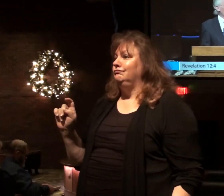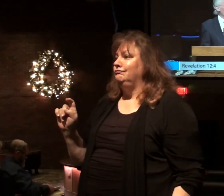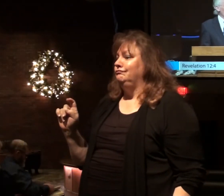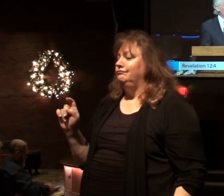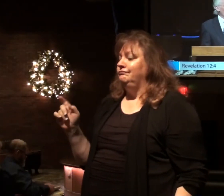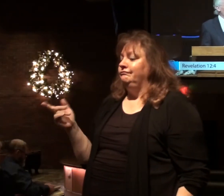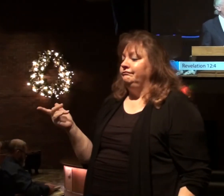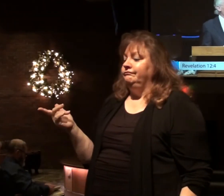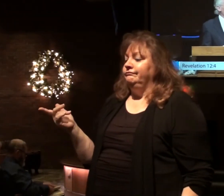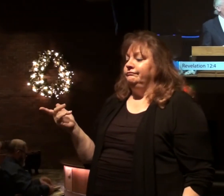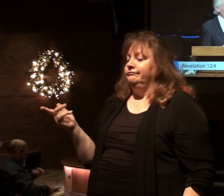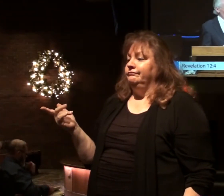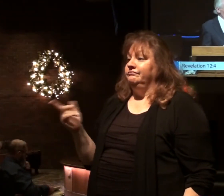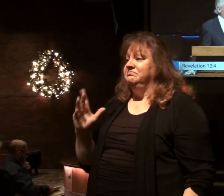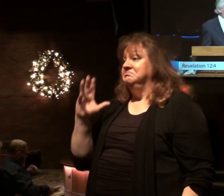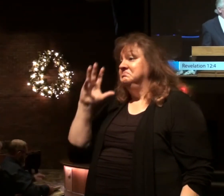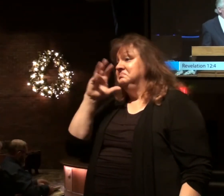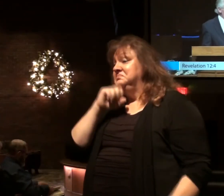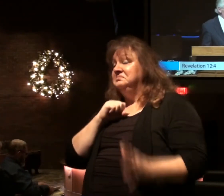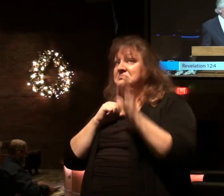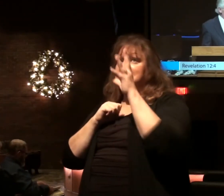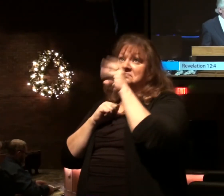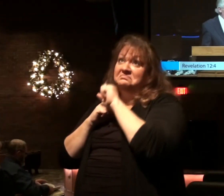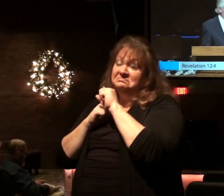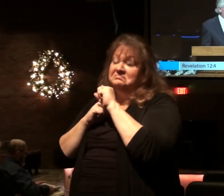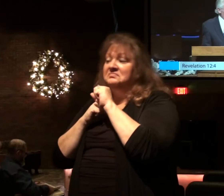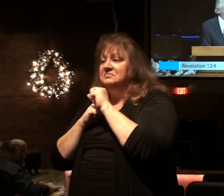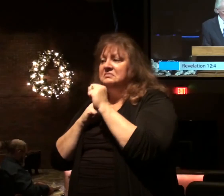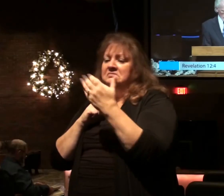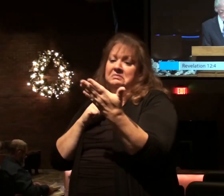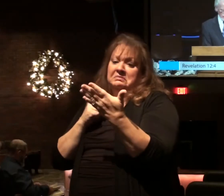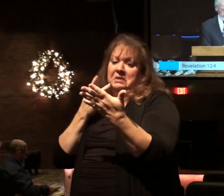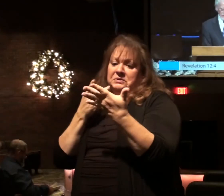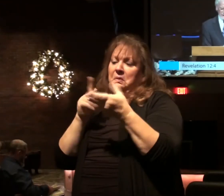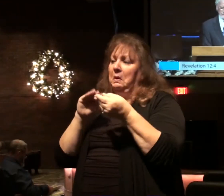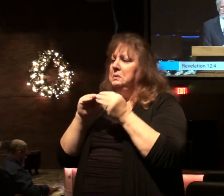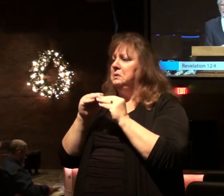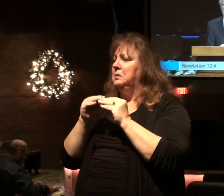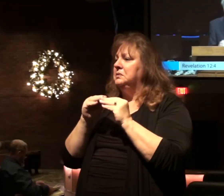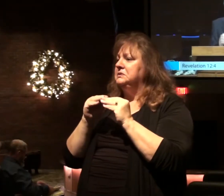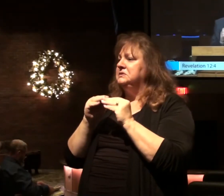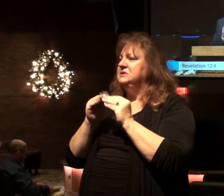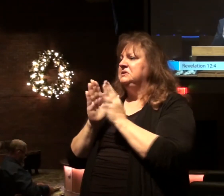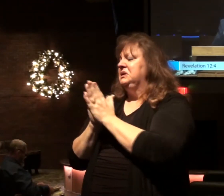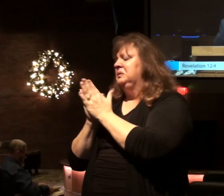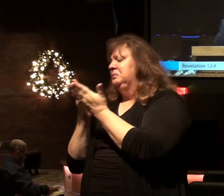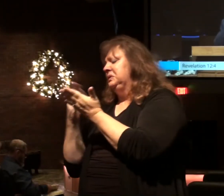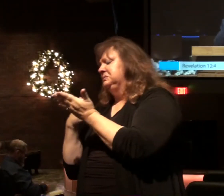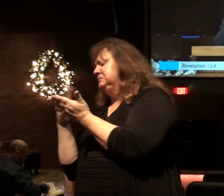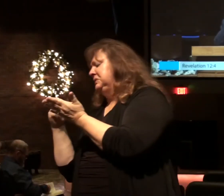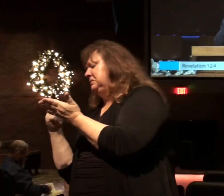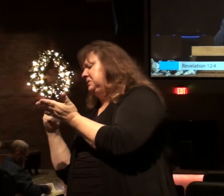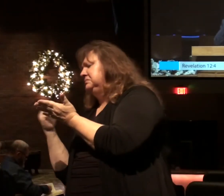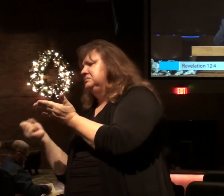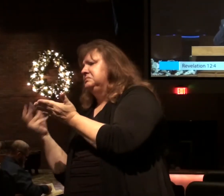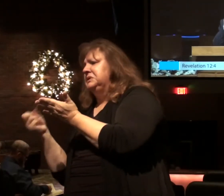We could take some guesses. I saw some estimates in some commentaries I read.